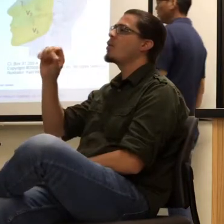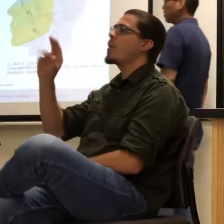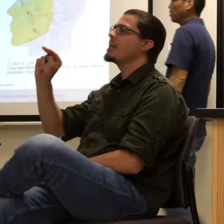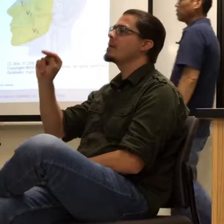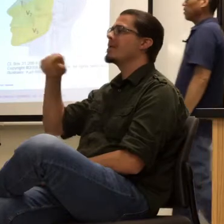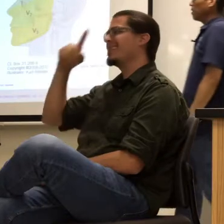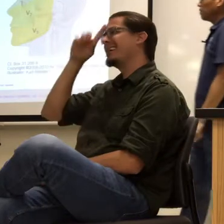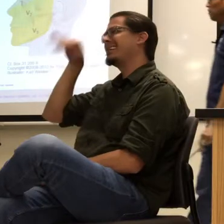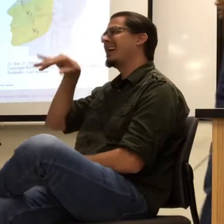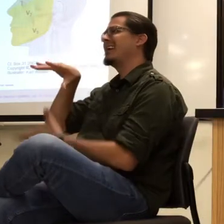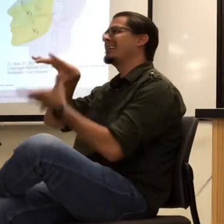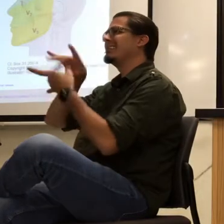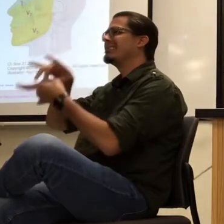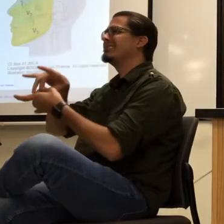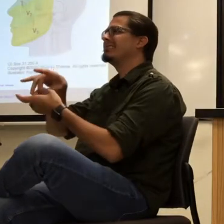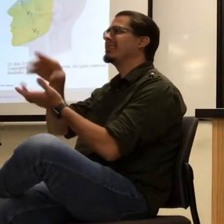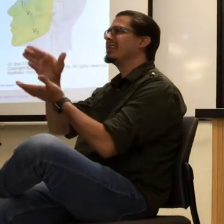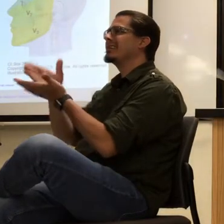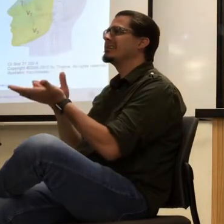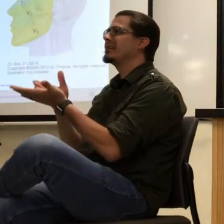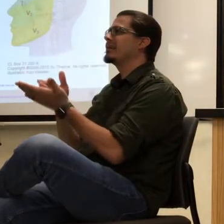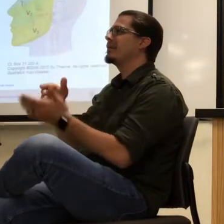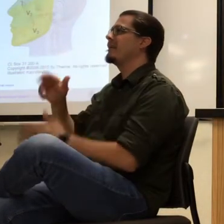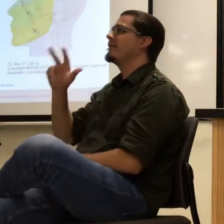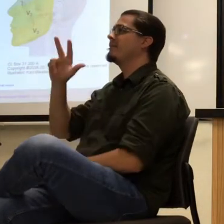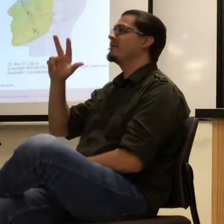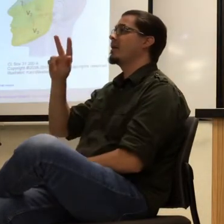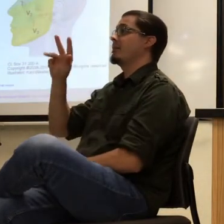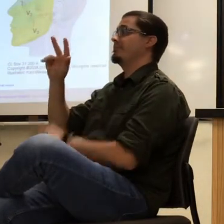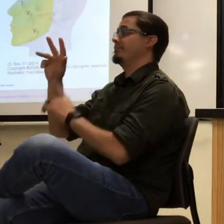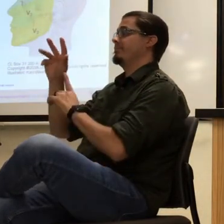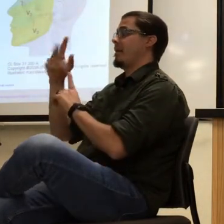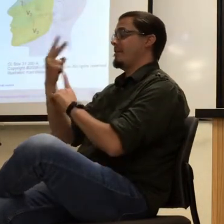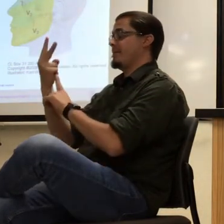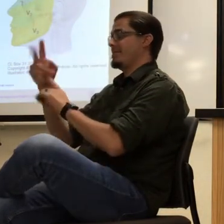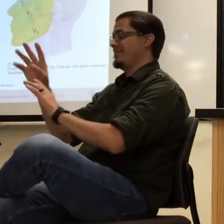of V3, helps you feel your lower jaw.